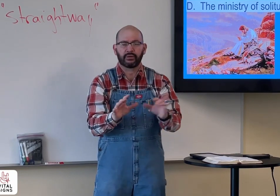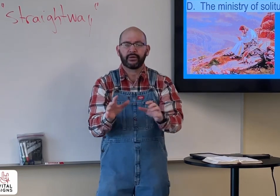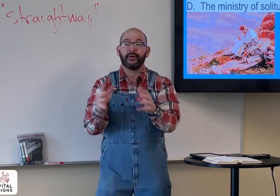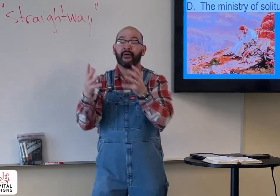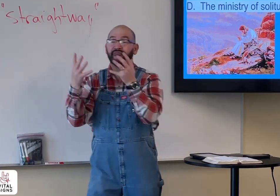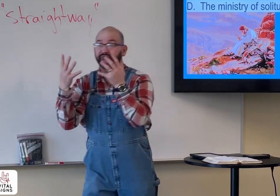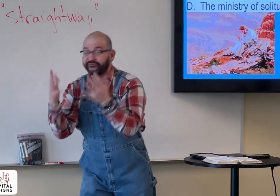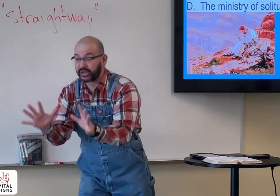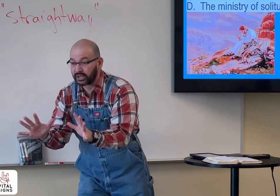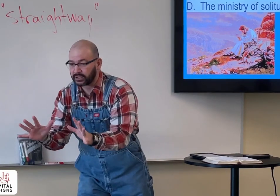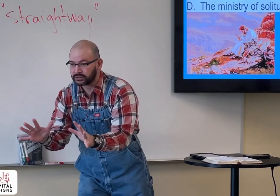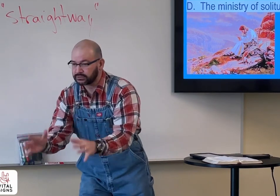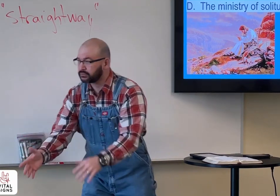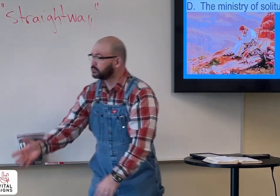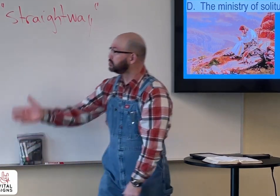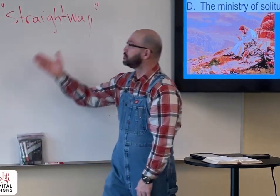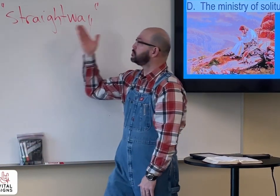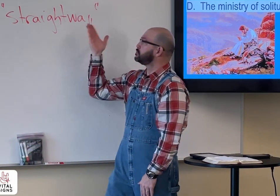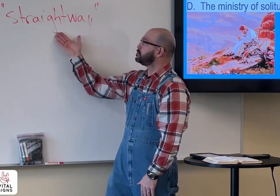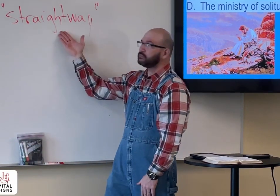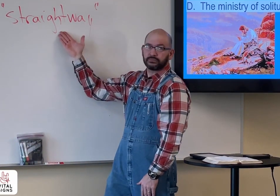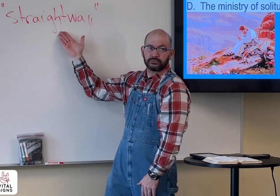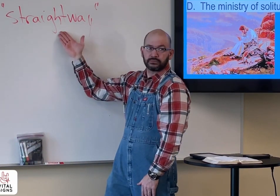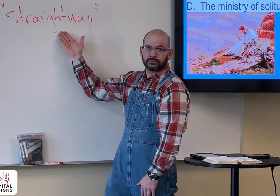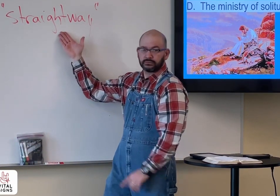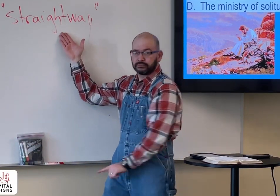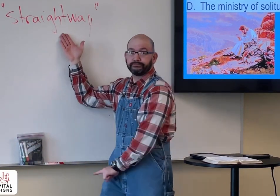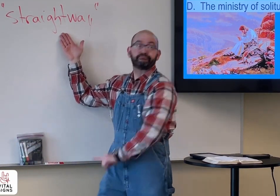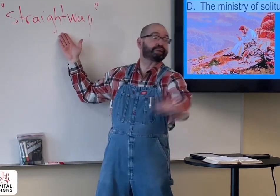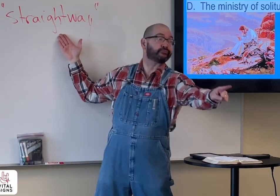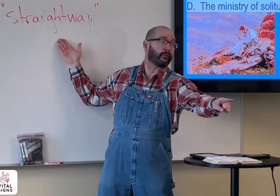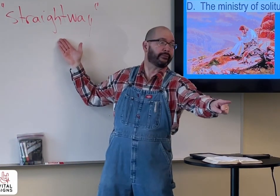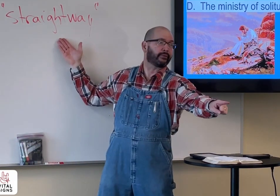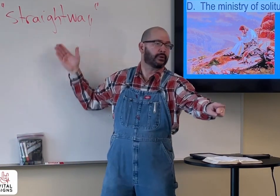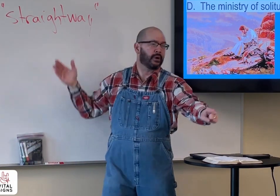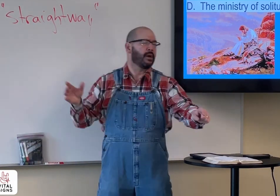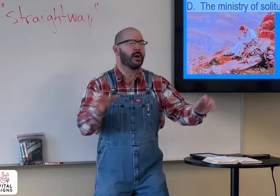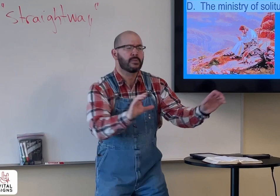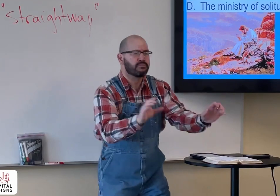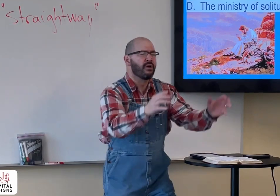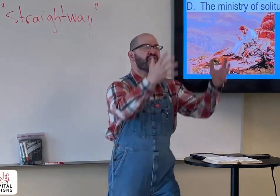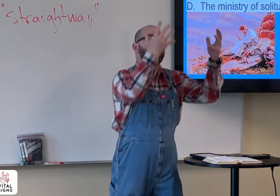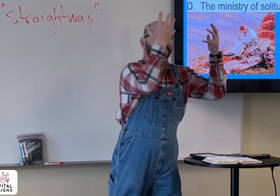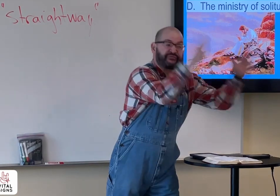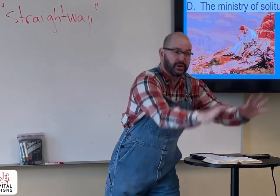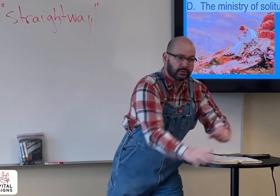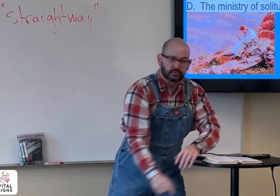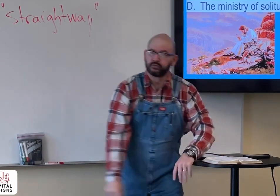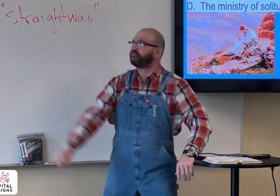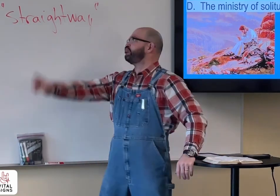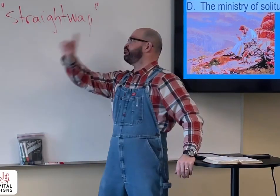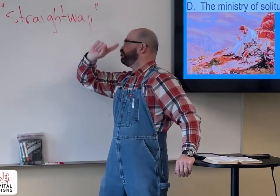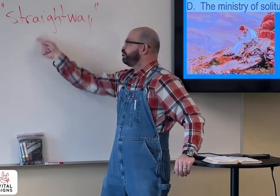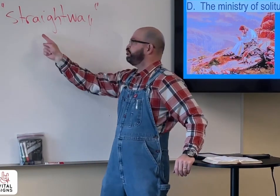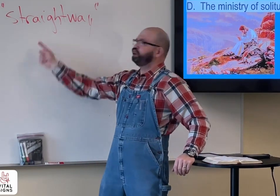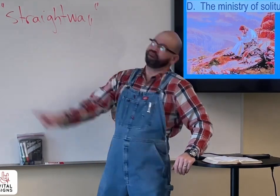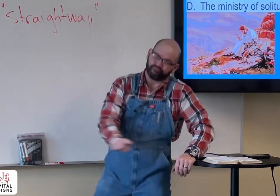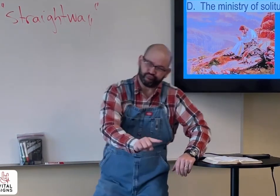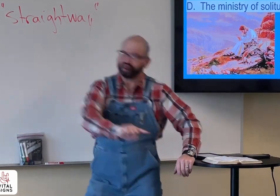Jesus is doing something, and then straightway, immediately after that, he goes and does something else. And when he's done with